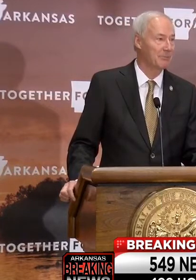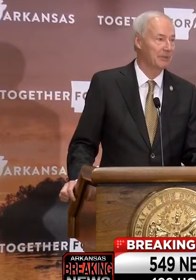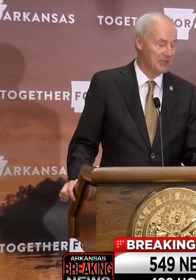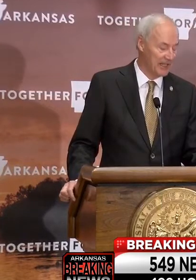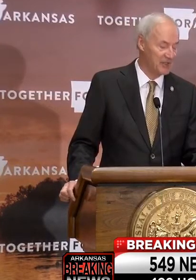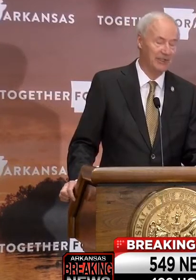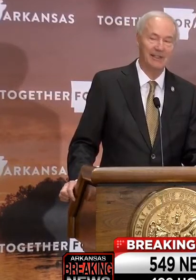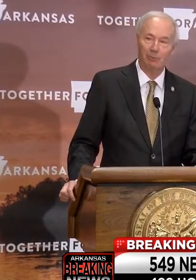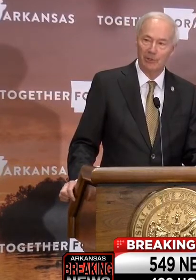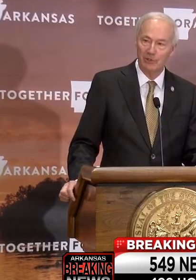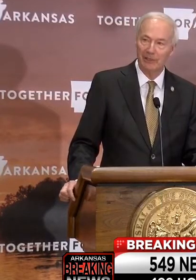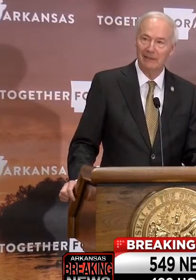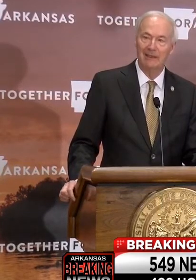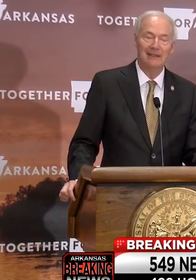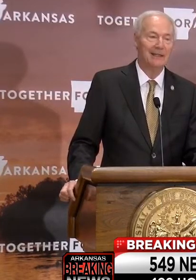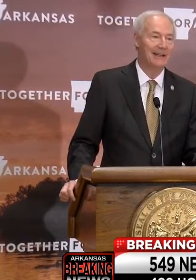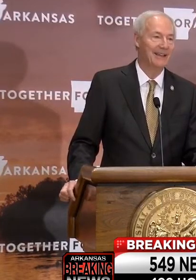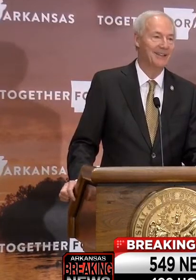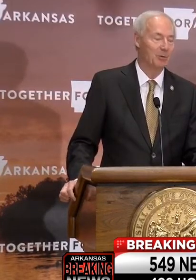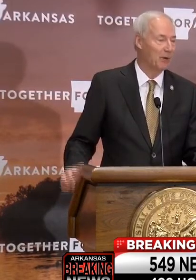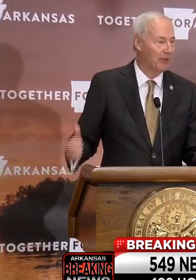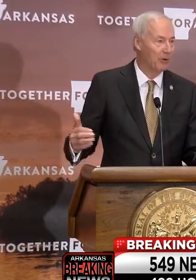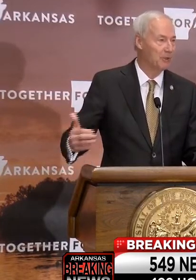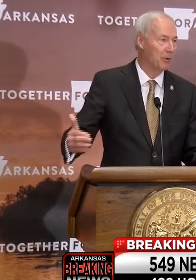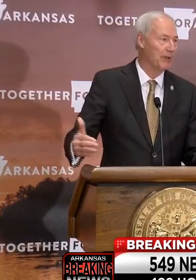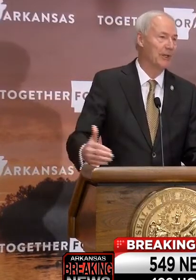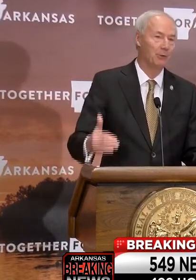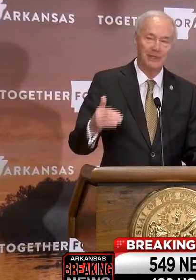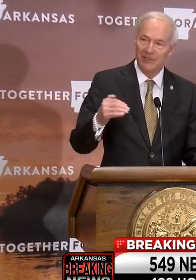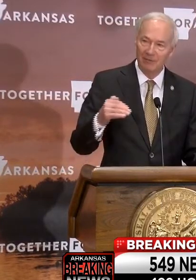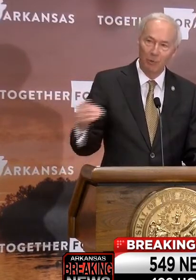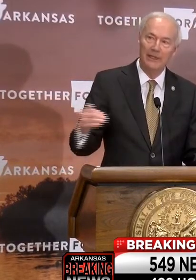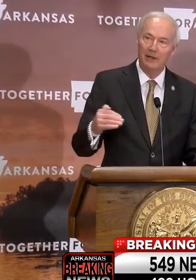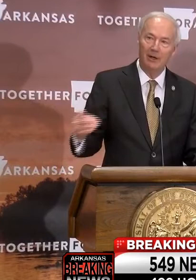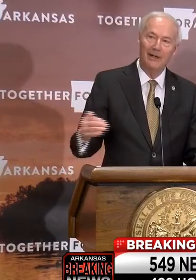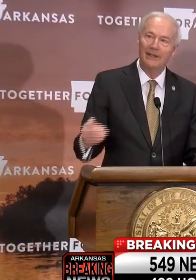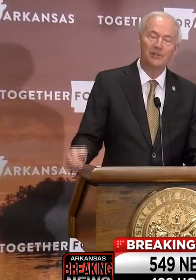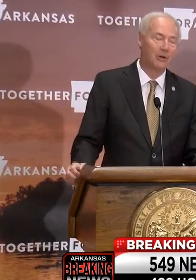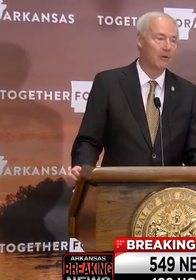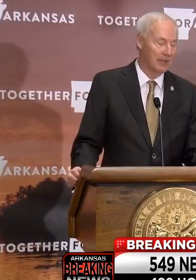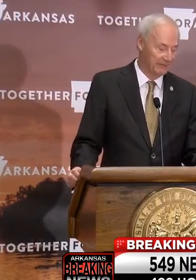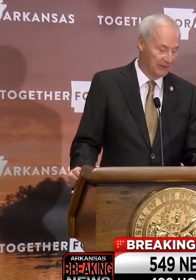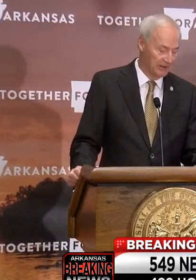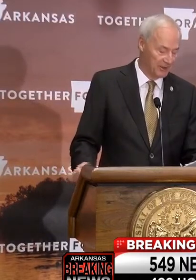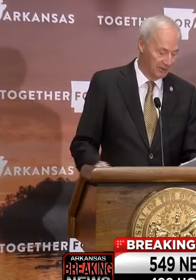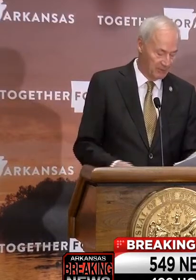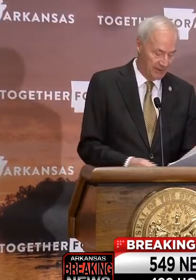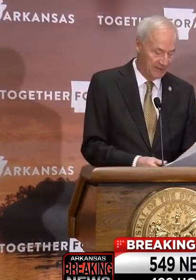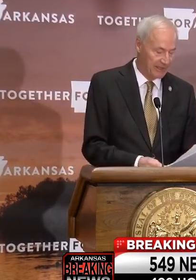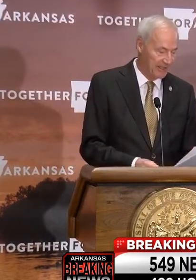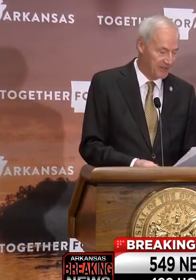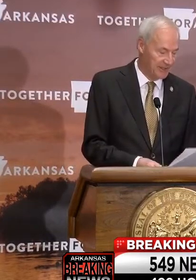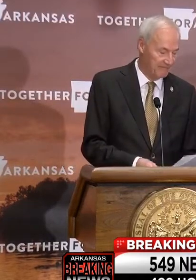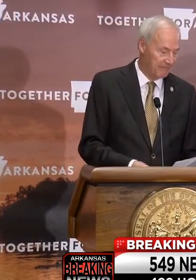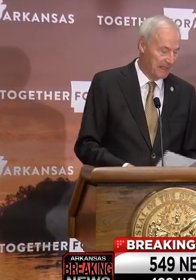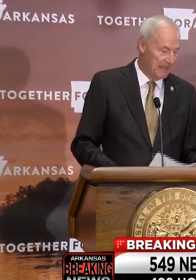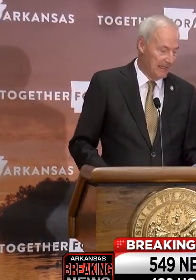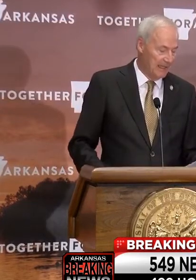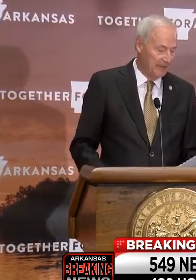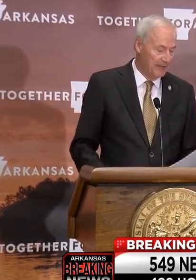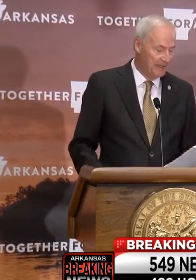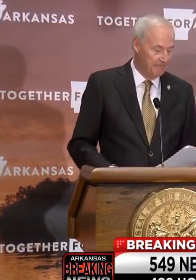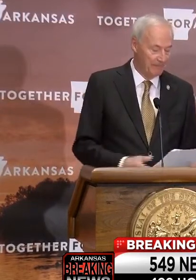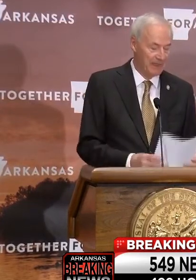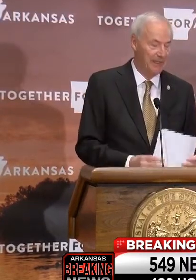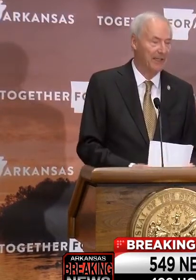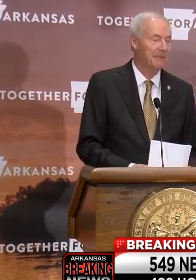robust number of testing that we're doing, and while we always want to increase it, we are at a strong level in terms of our testing.